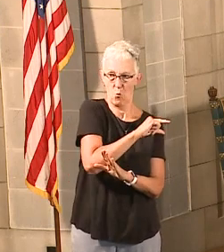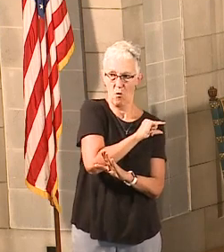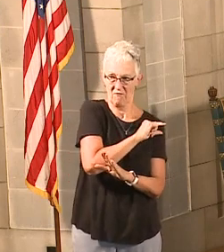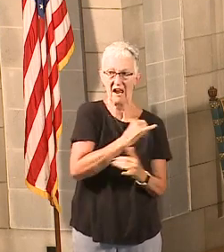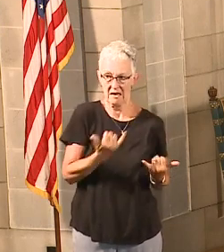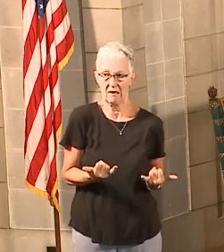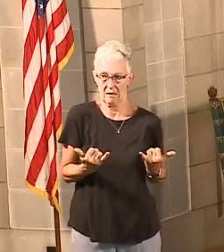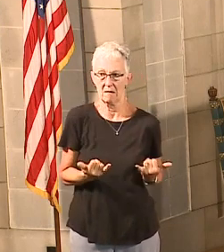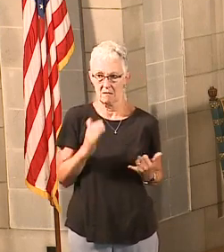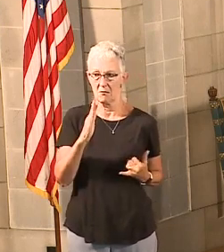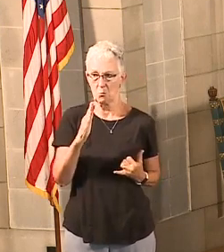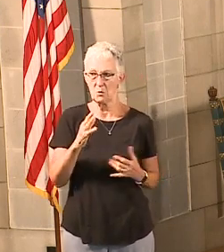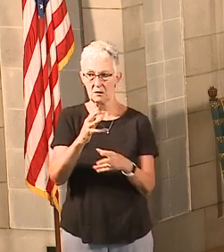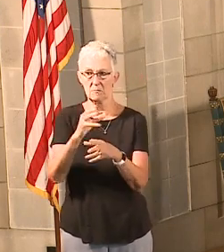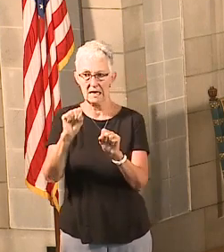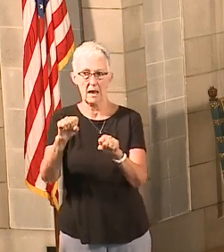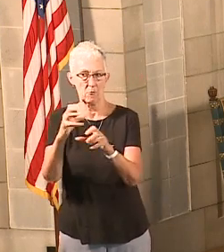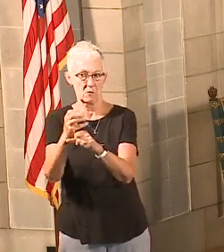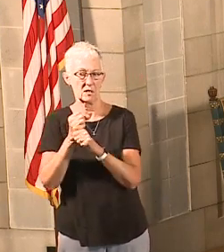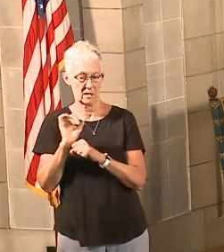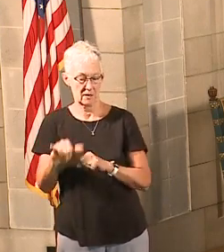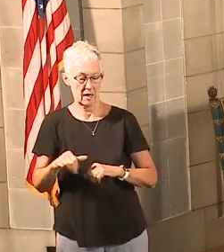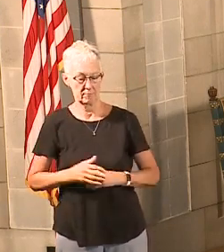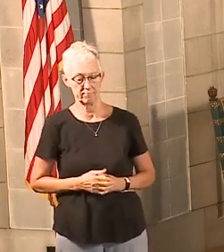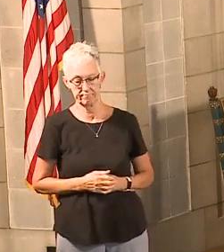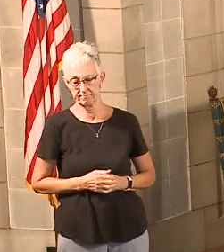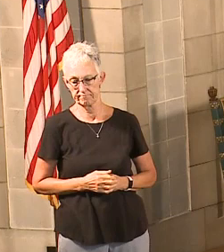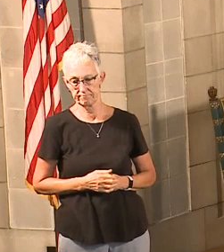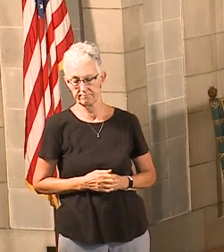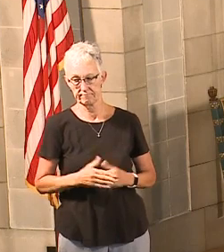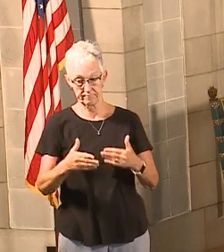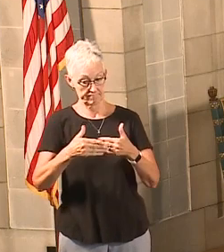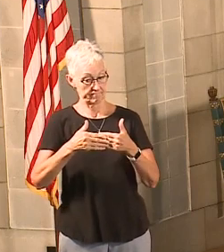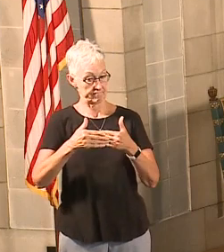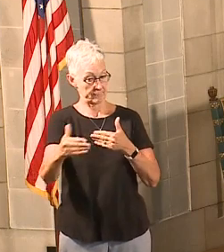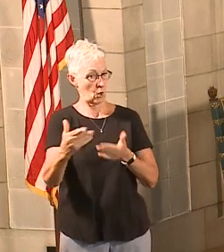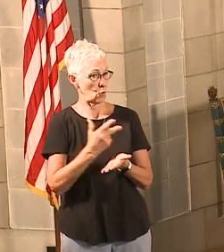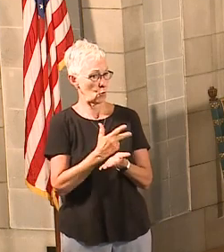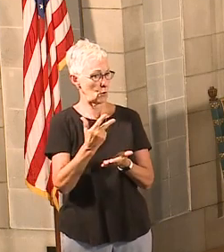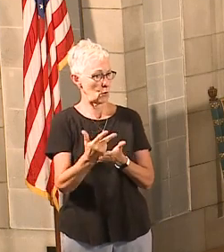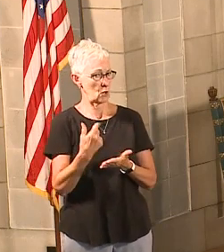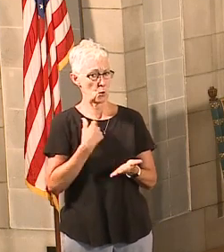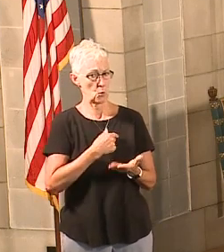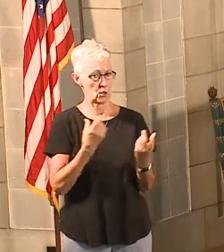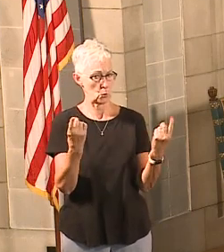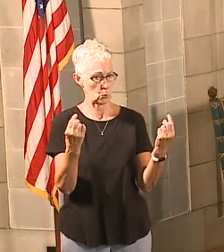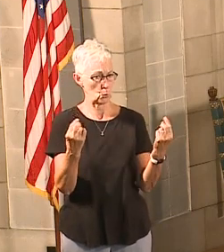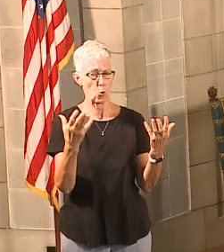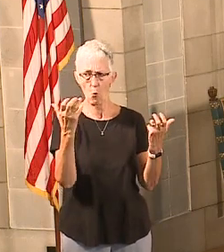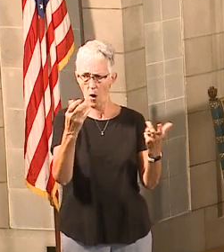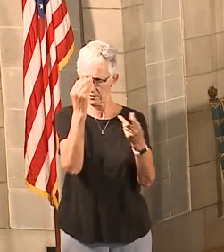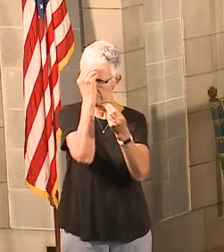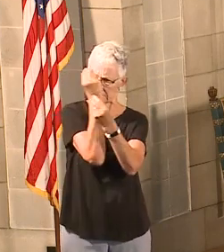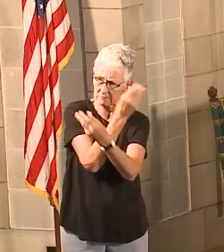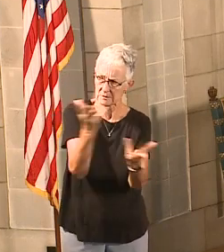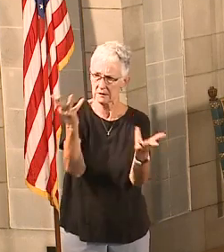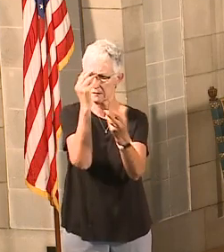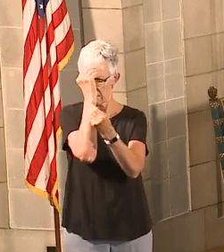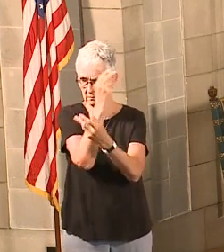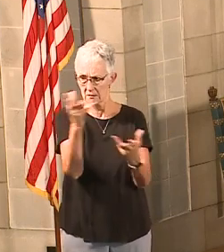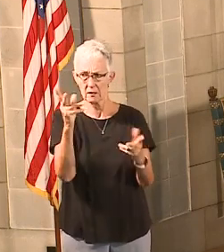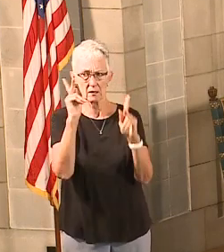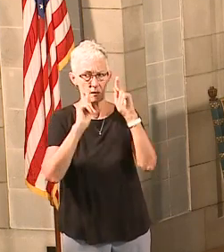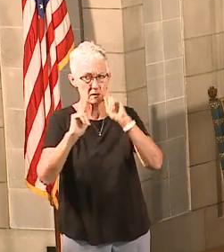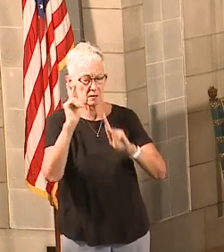we're going to be focusing on 3 areas. One, we want to get the word out about Medicaid expansion. And so you will see a lot